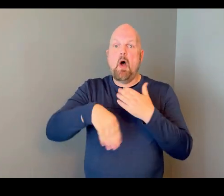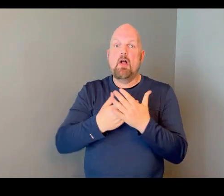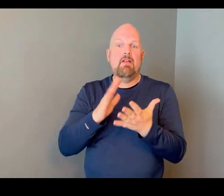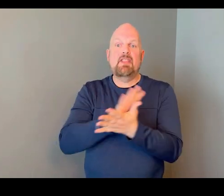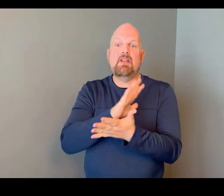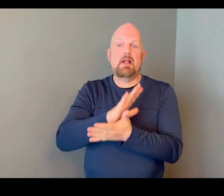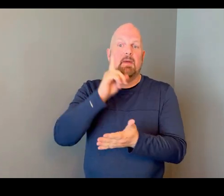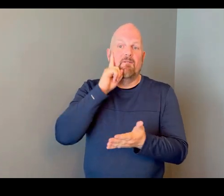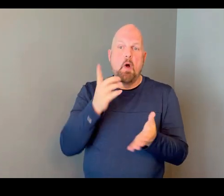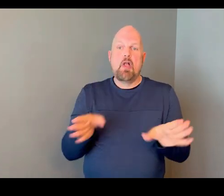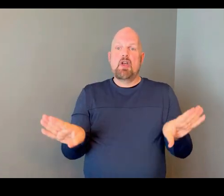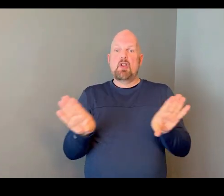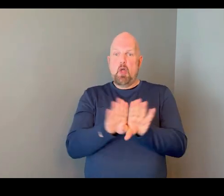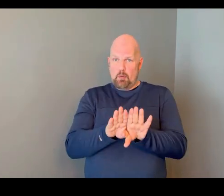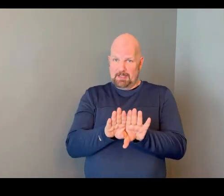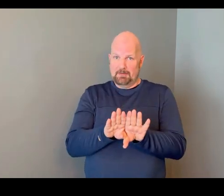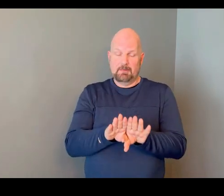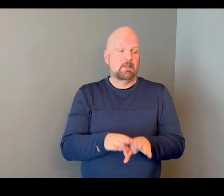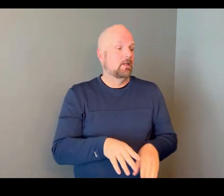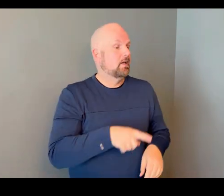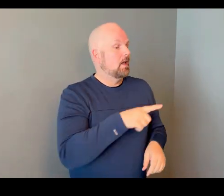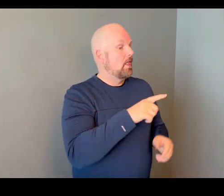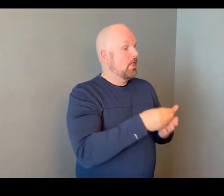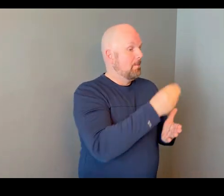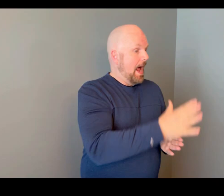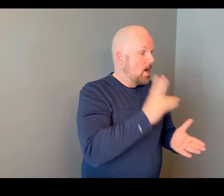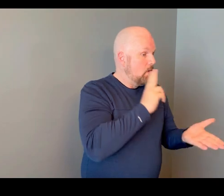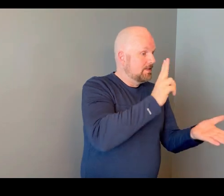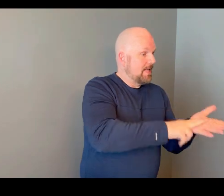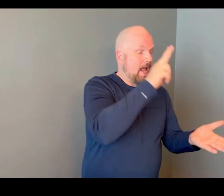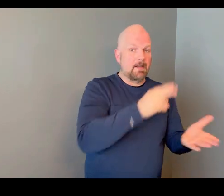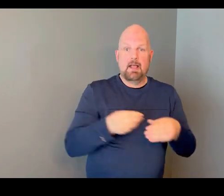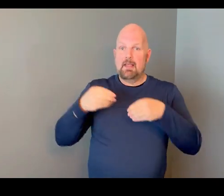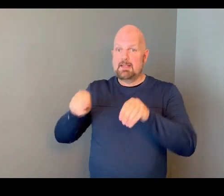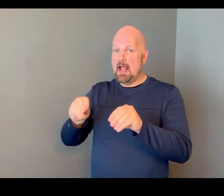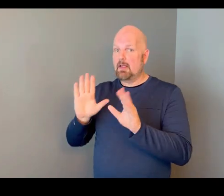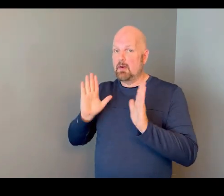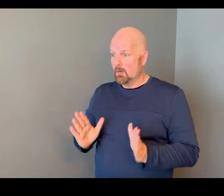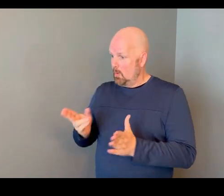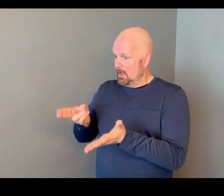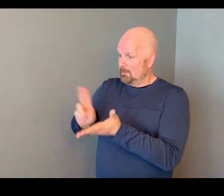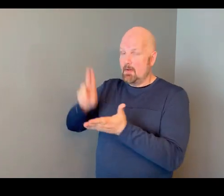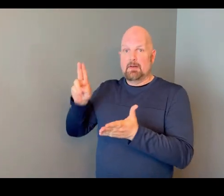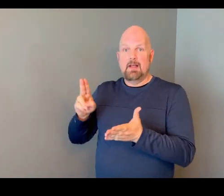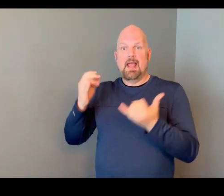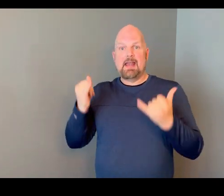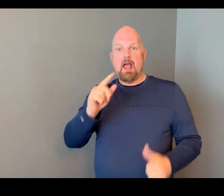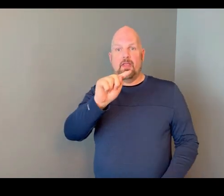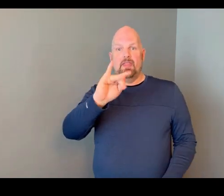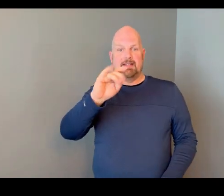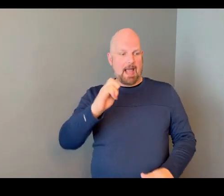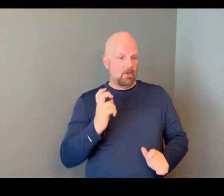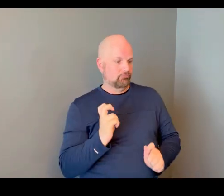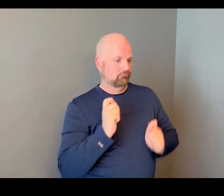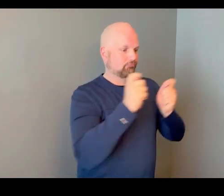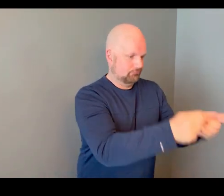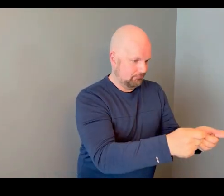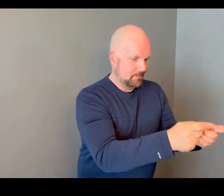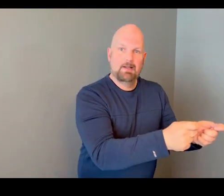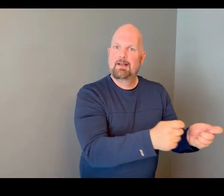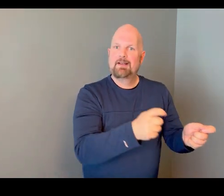then sign off on the closing documents, and the title will be transferred. Congratulations, you are now the owner of a new home.